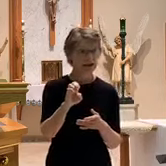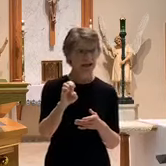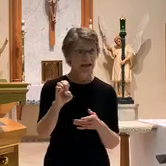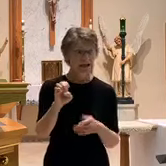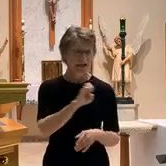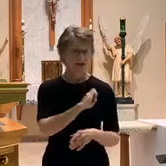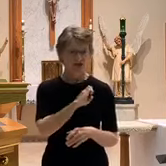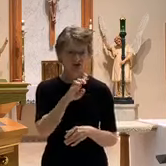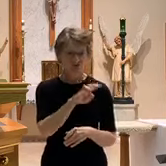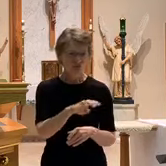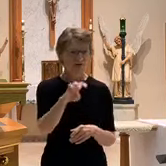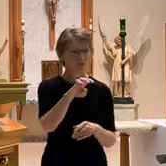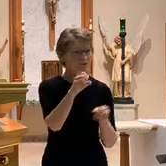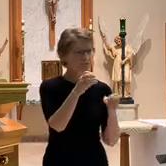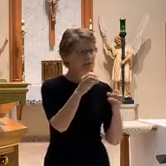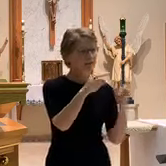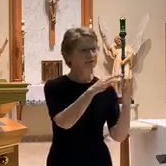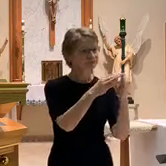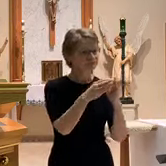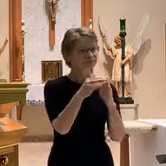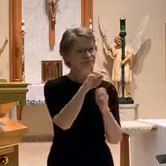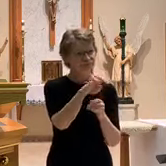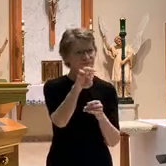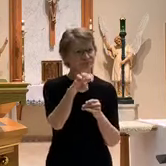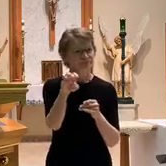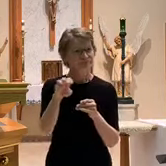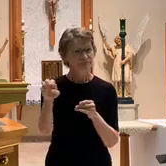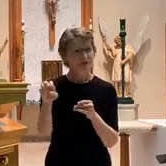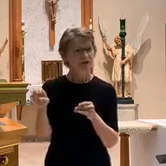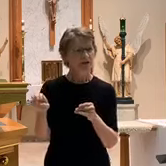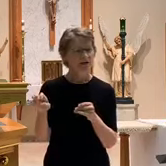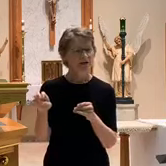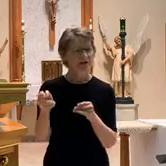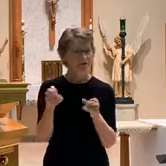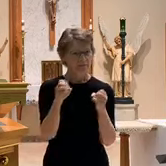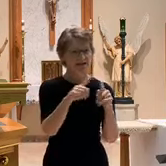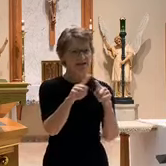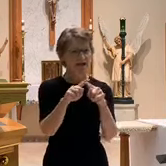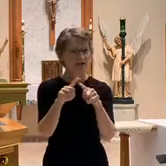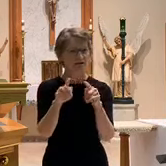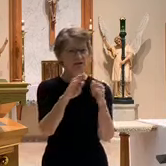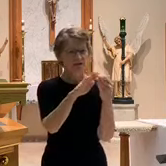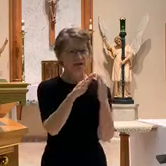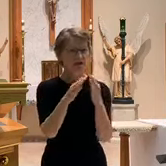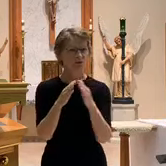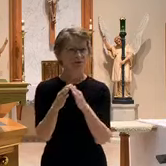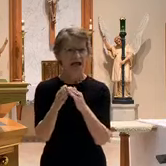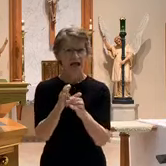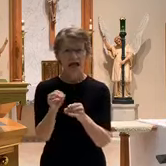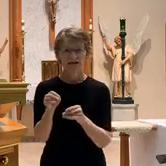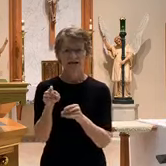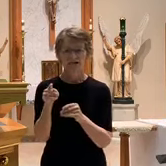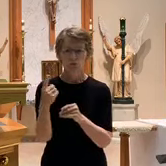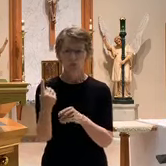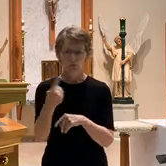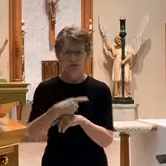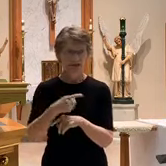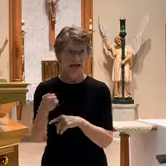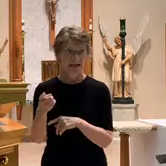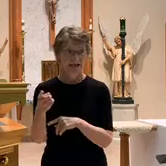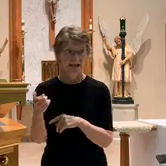know, and went through this little town called Shunem. It's in northern Israel, near